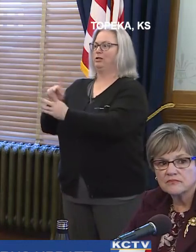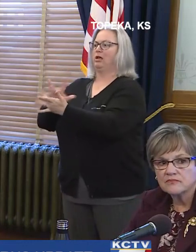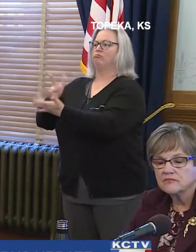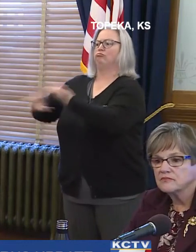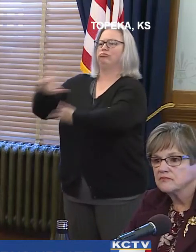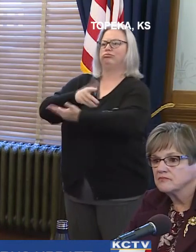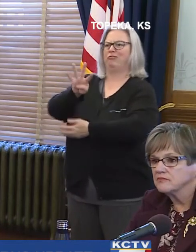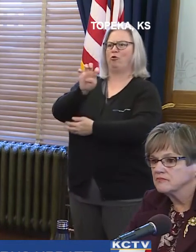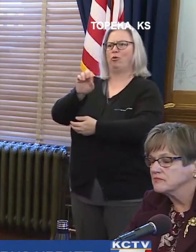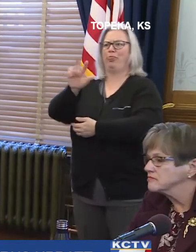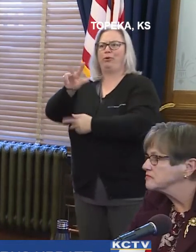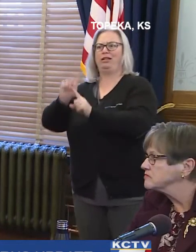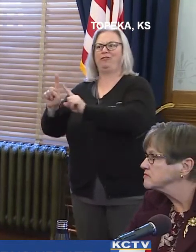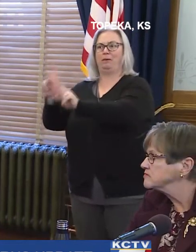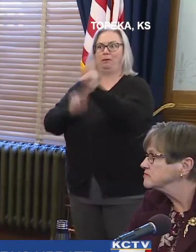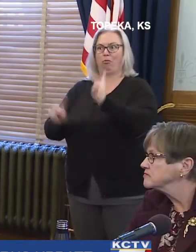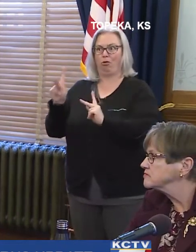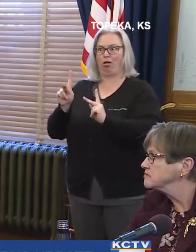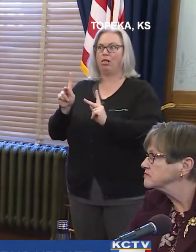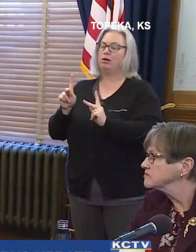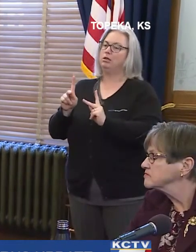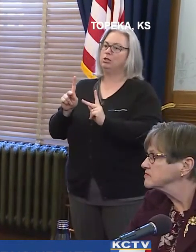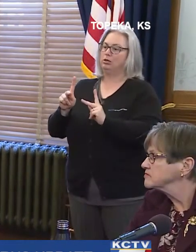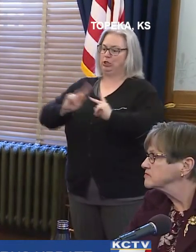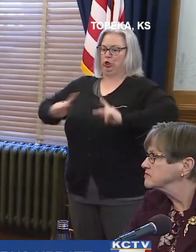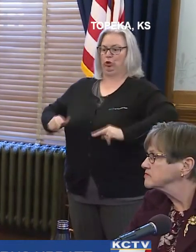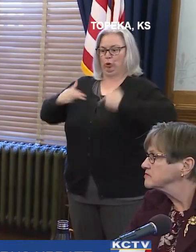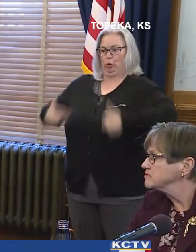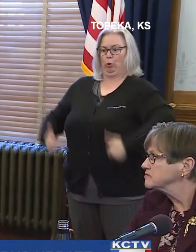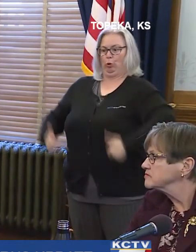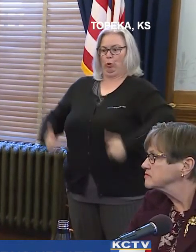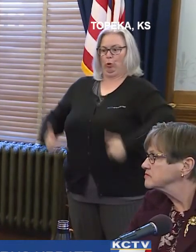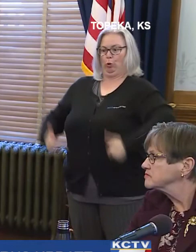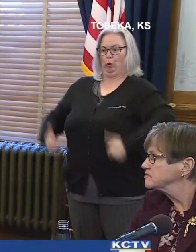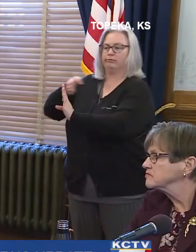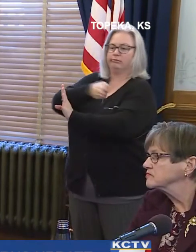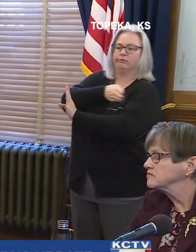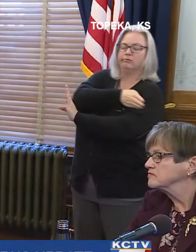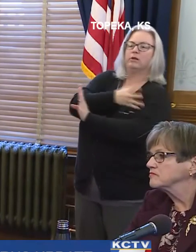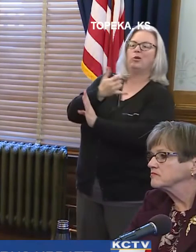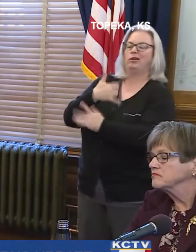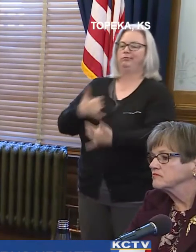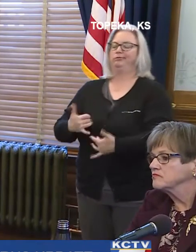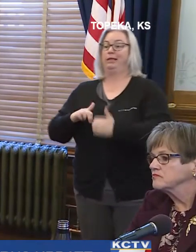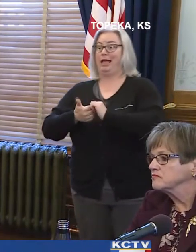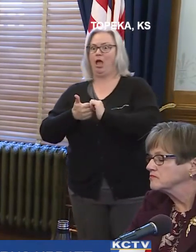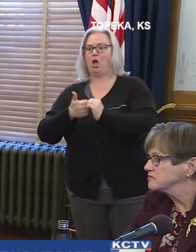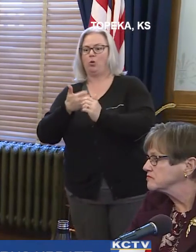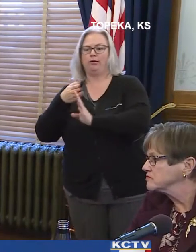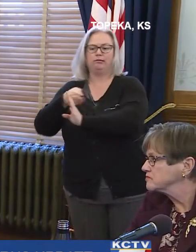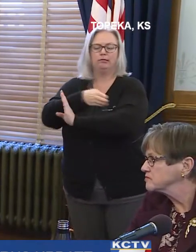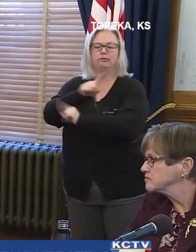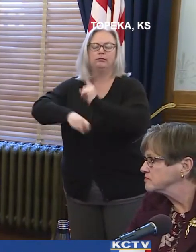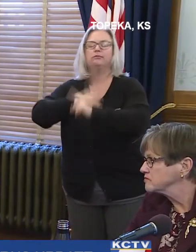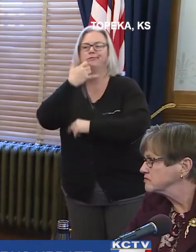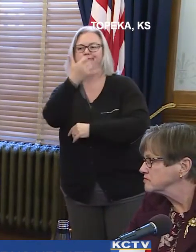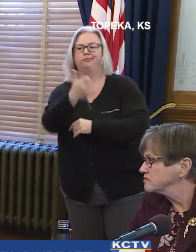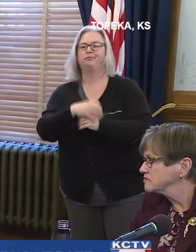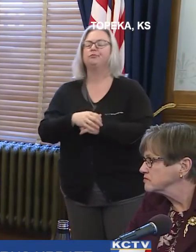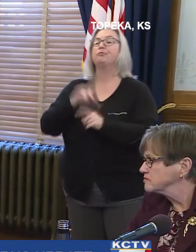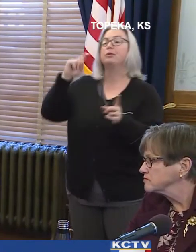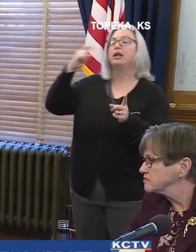that need to have a human contact made with them. Typically it's over the phone. Testing and supplies. The governor mentioned the